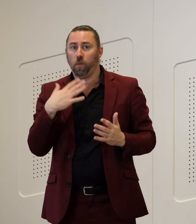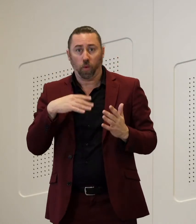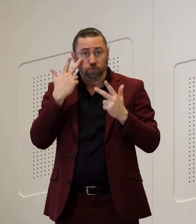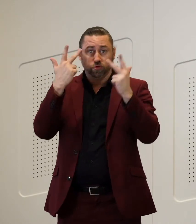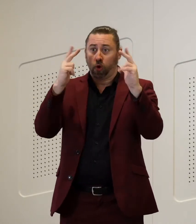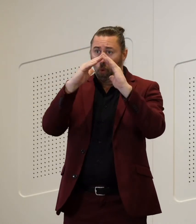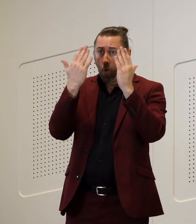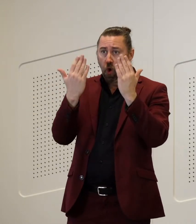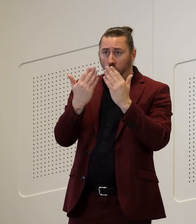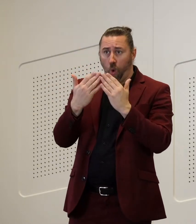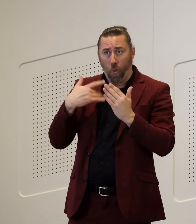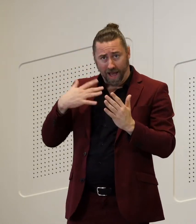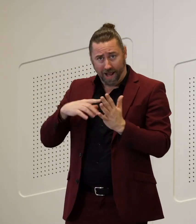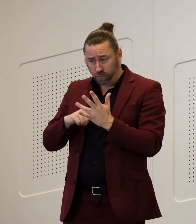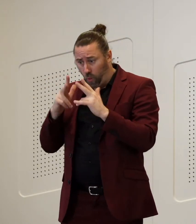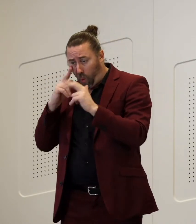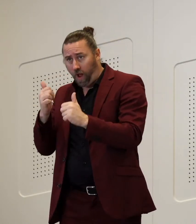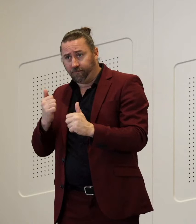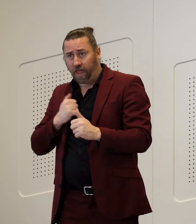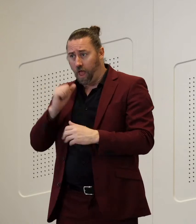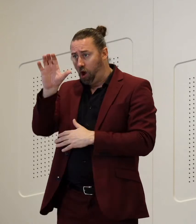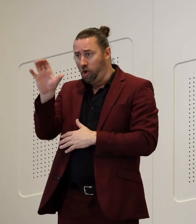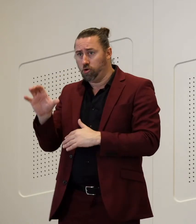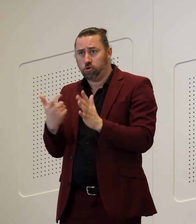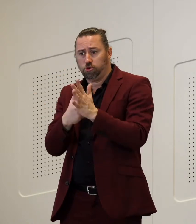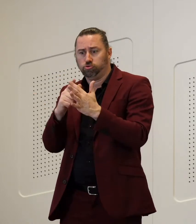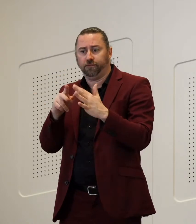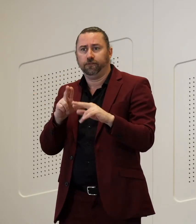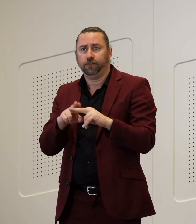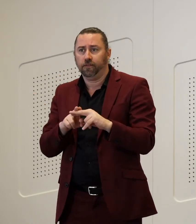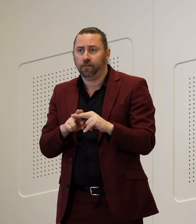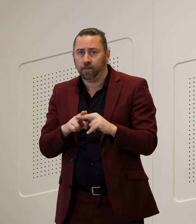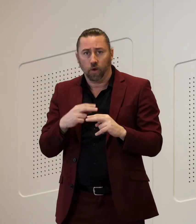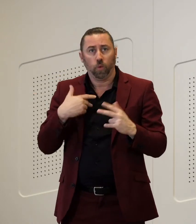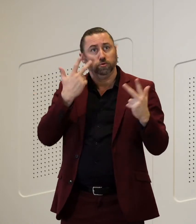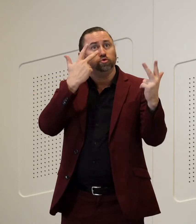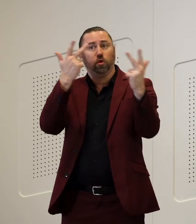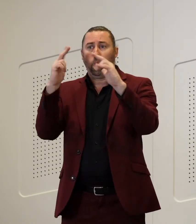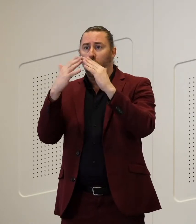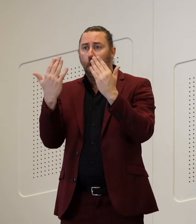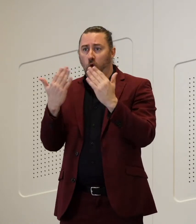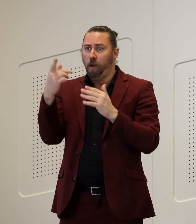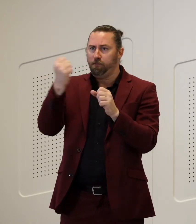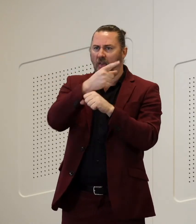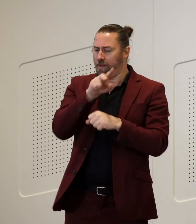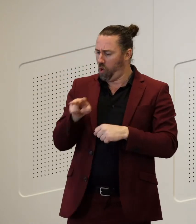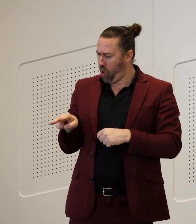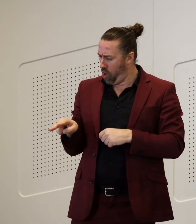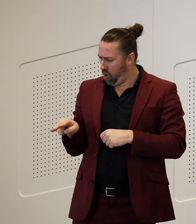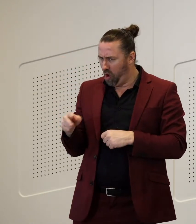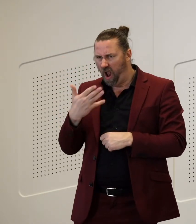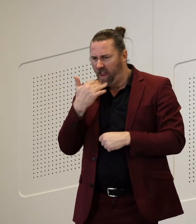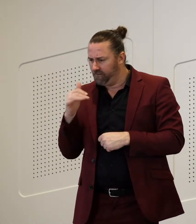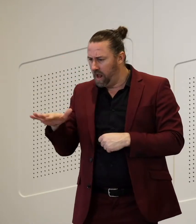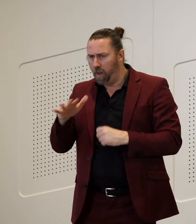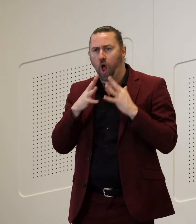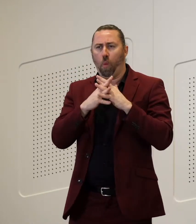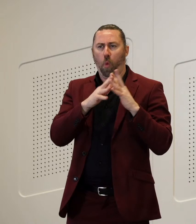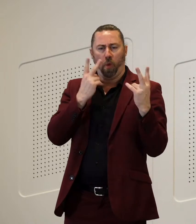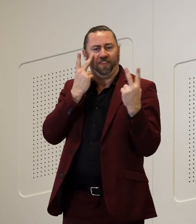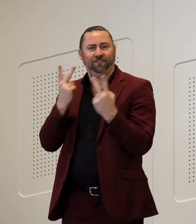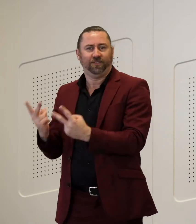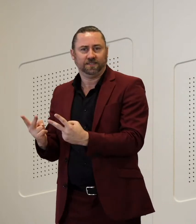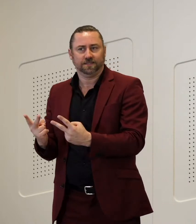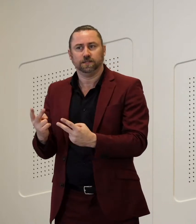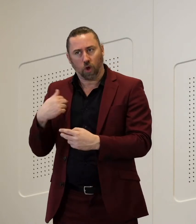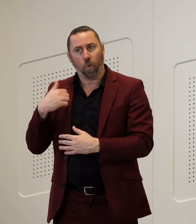community that we take serious the risks and the threats to the reef. That's what will help the global community be assured that the